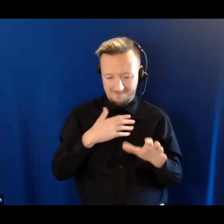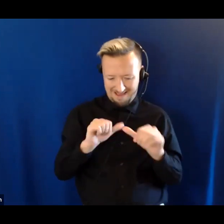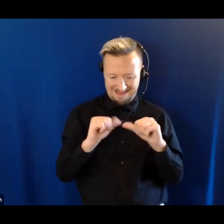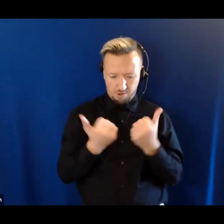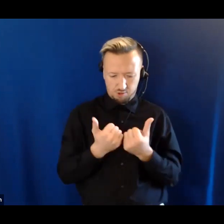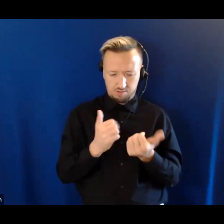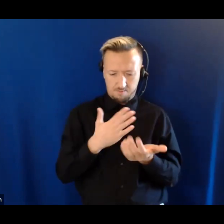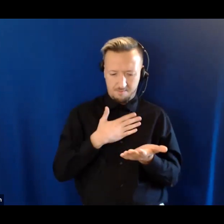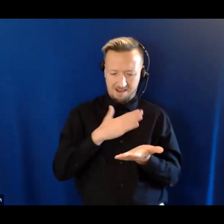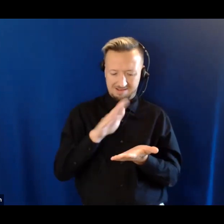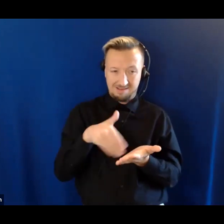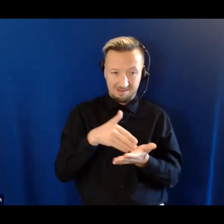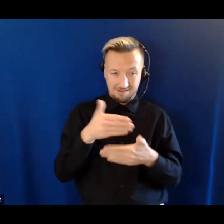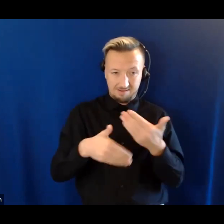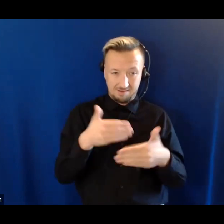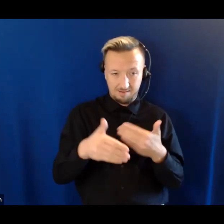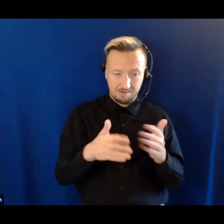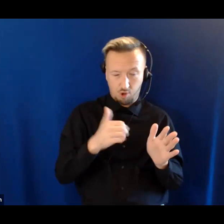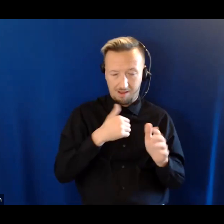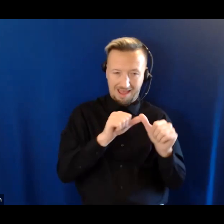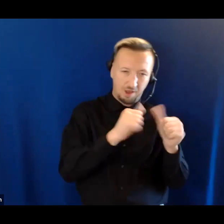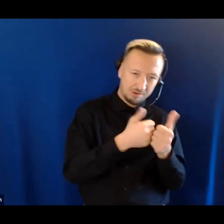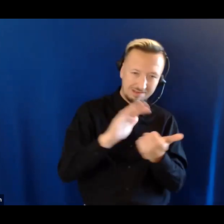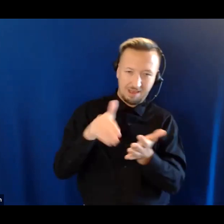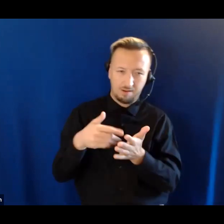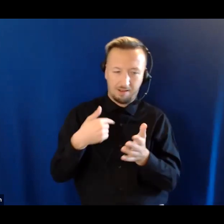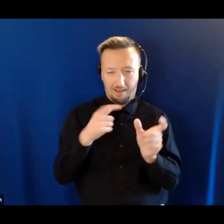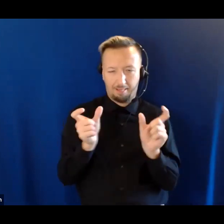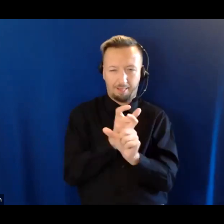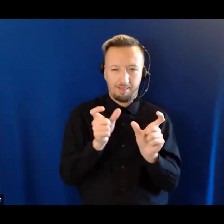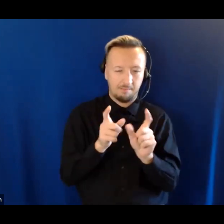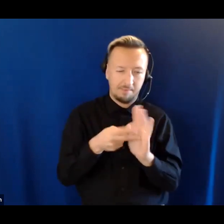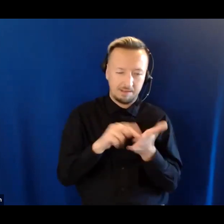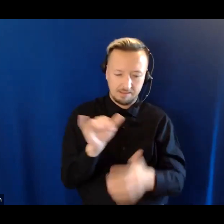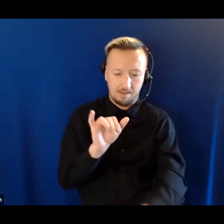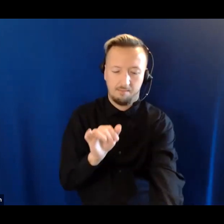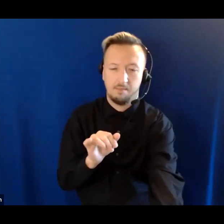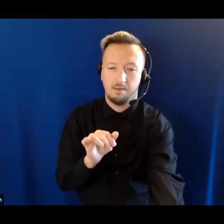forward. I use agency and center kind of interchangeably.